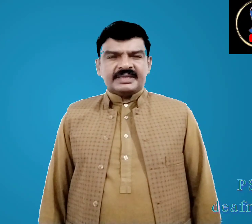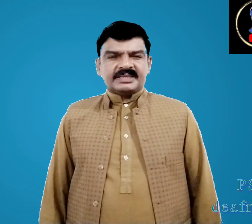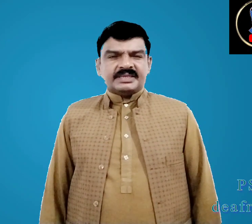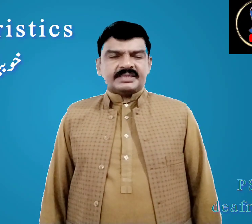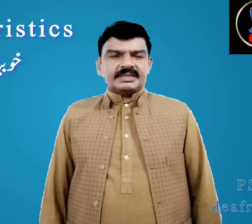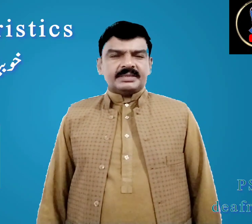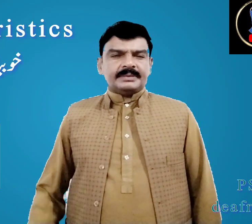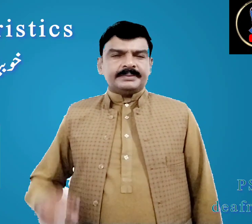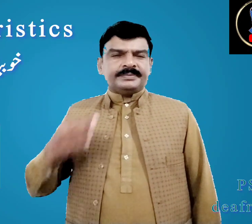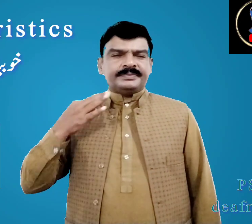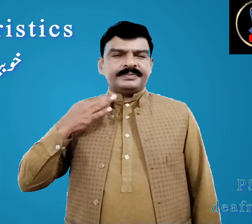characteristics,